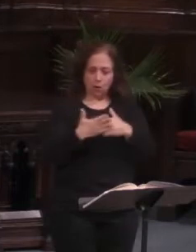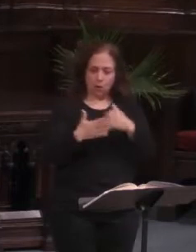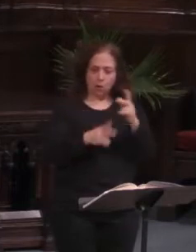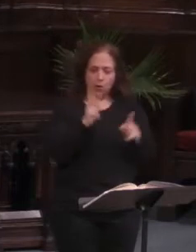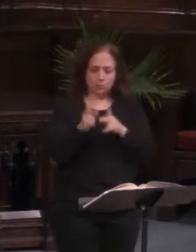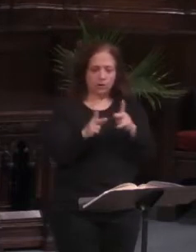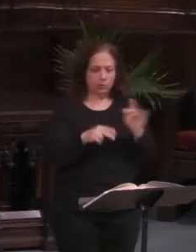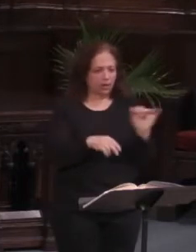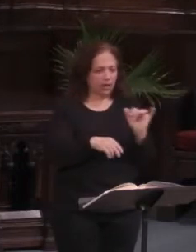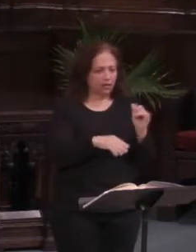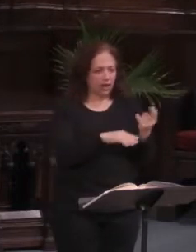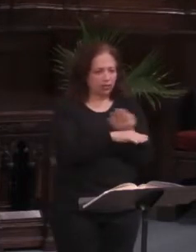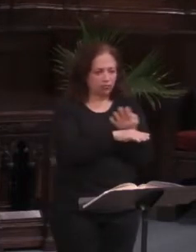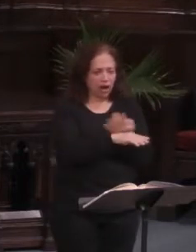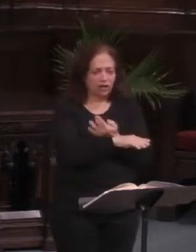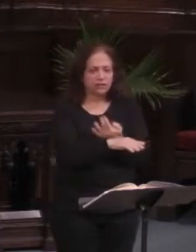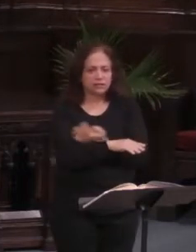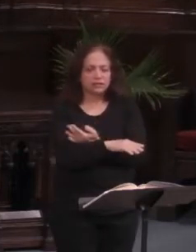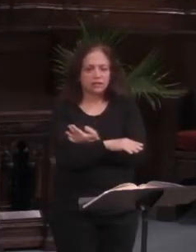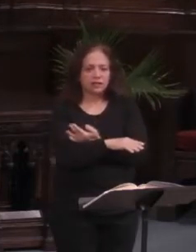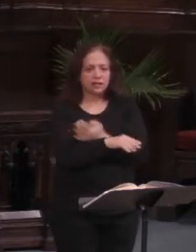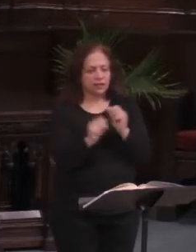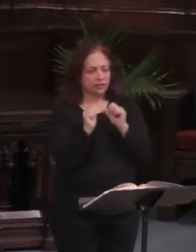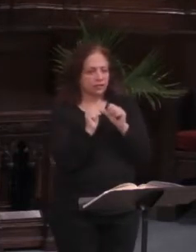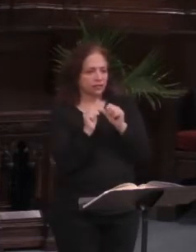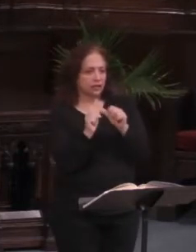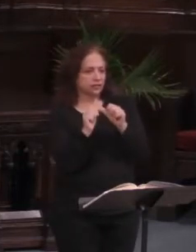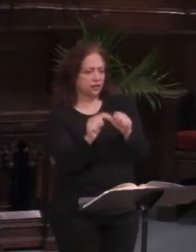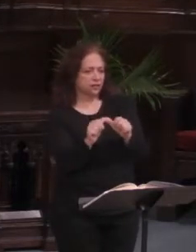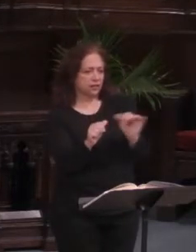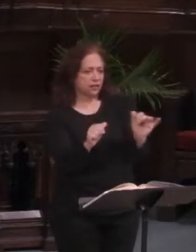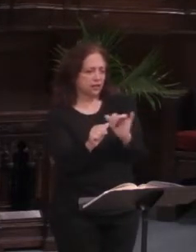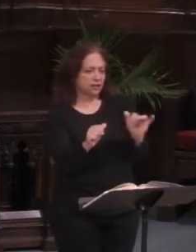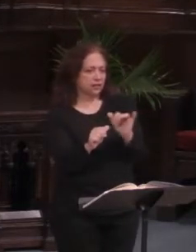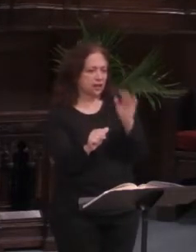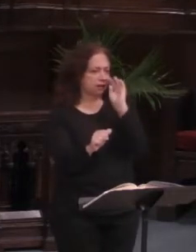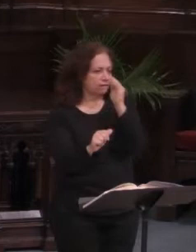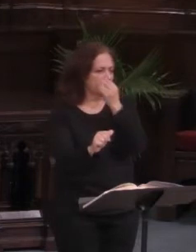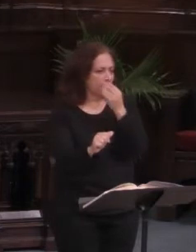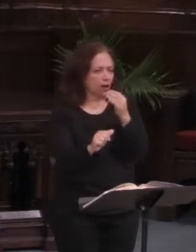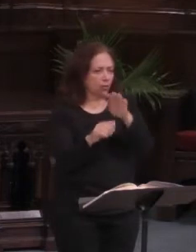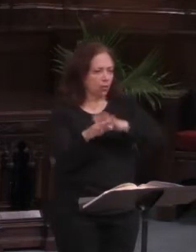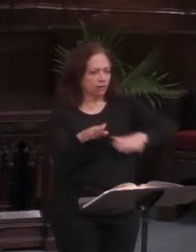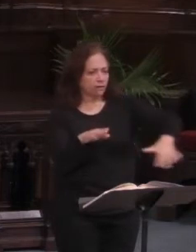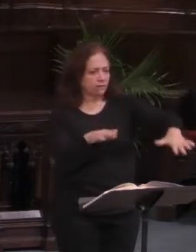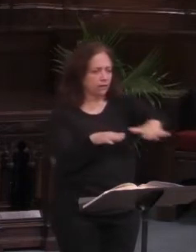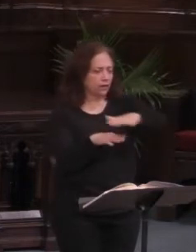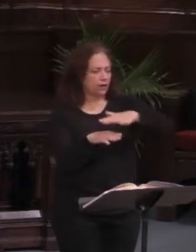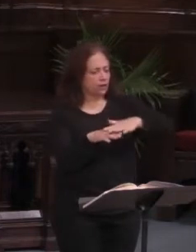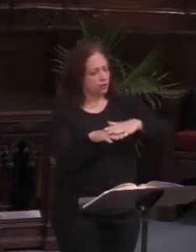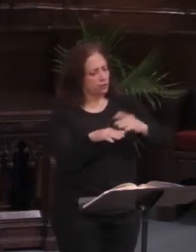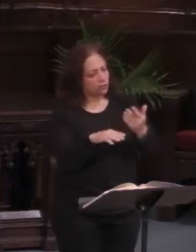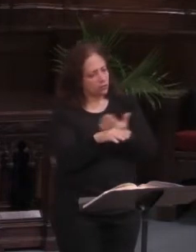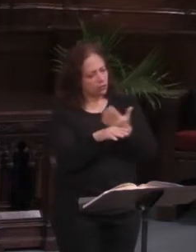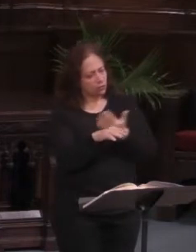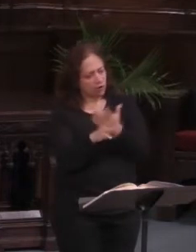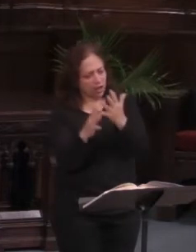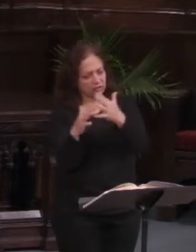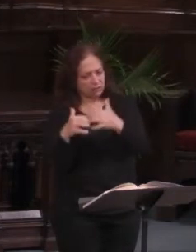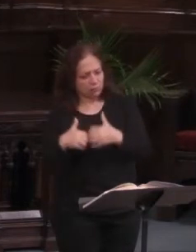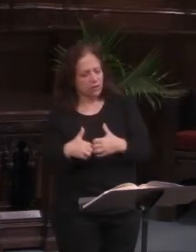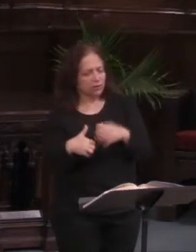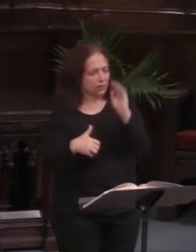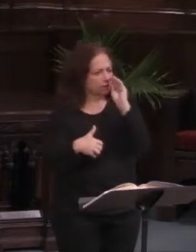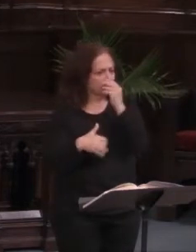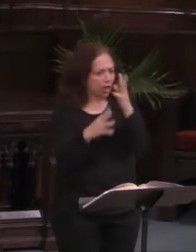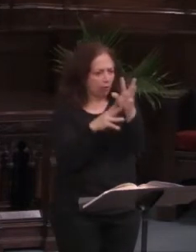grass. Their constancy is like the flower of the field. The grass withers, the flower